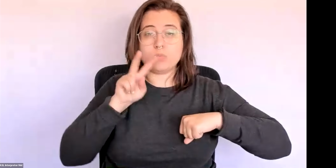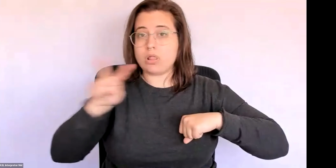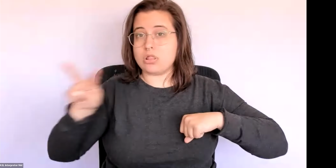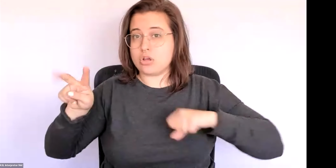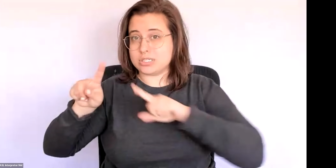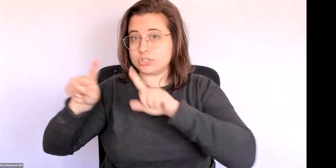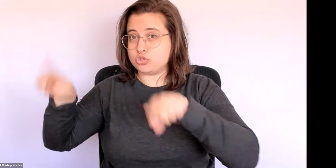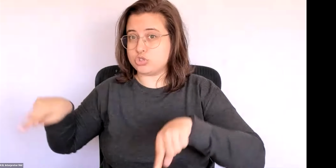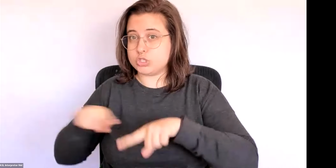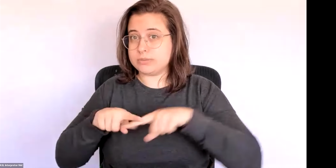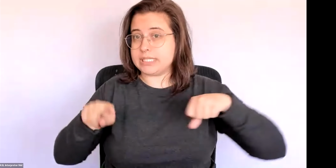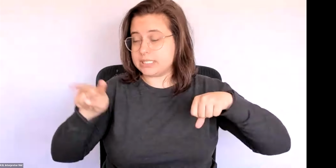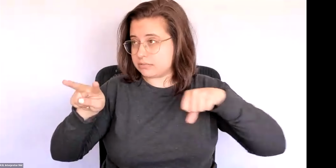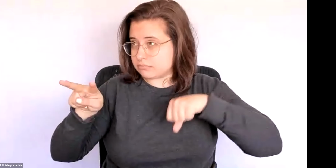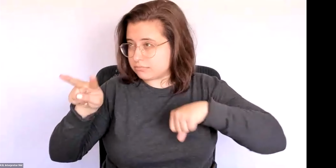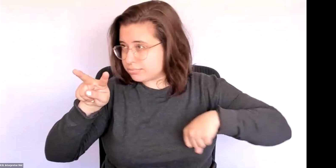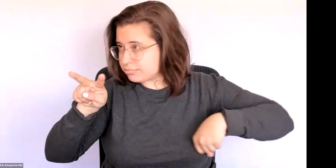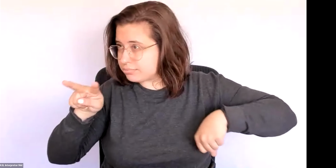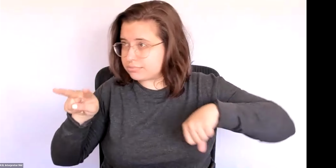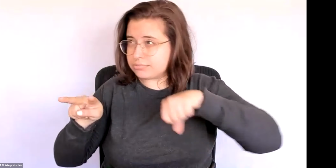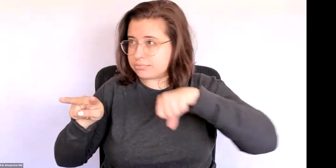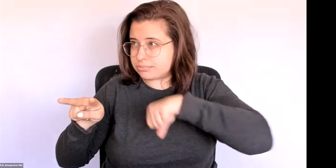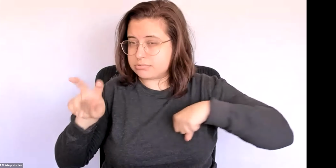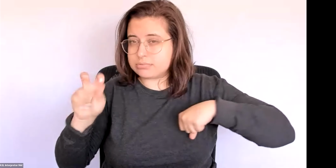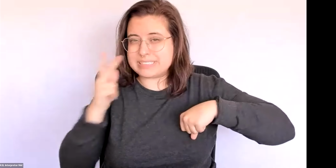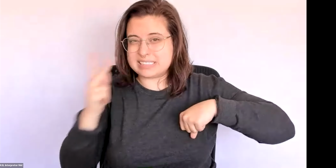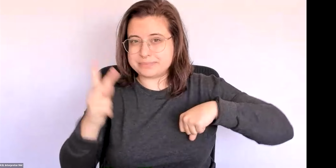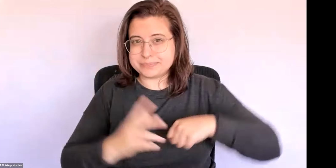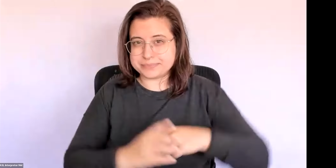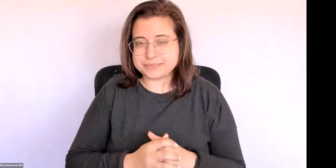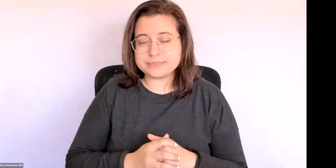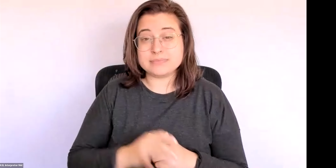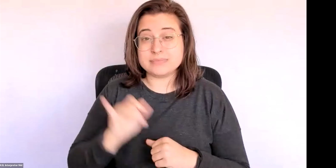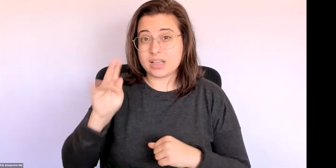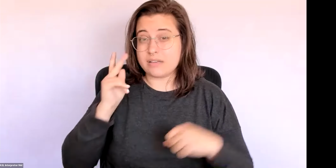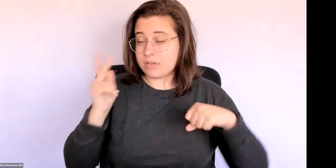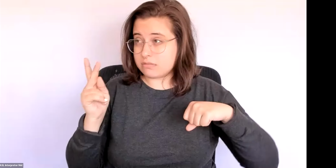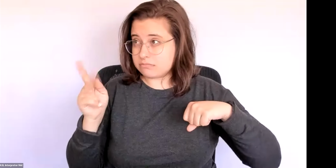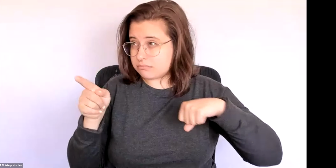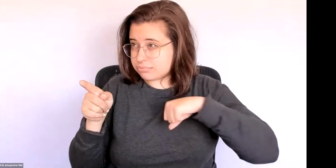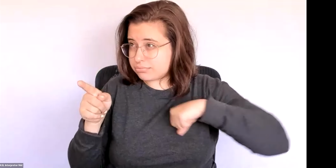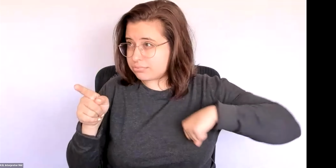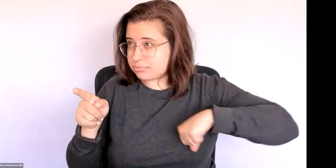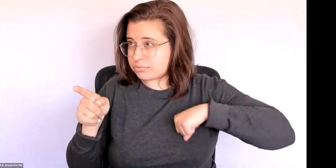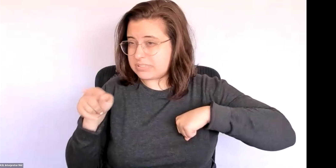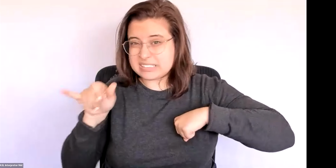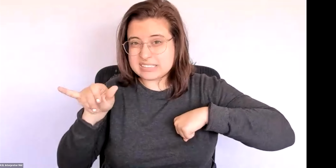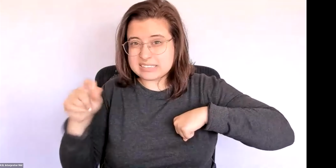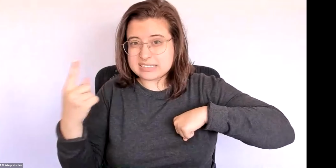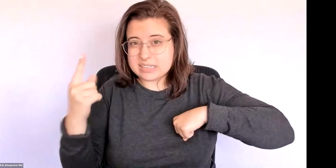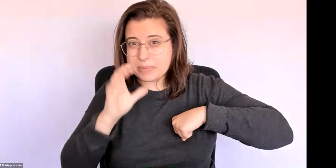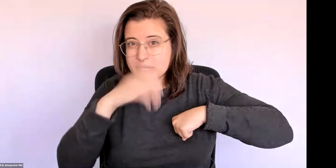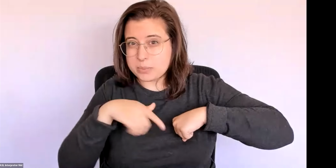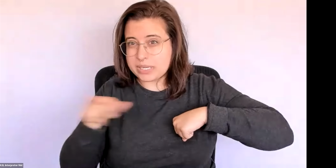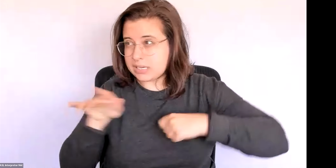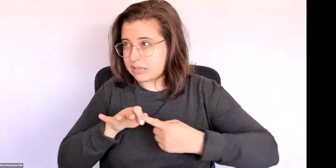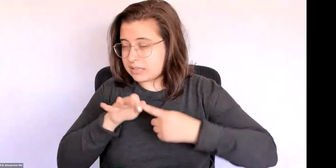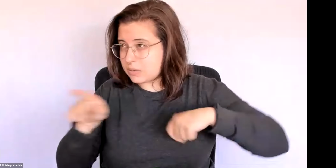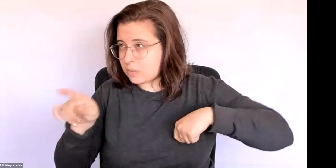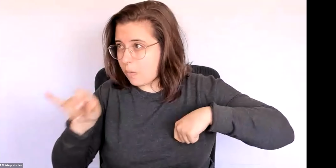on the screen. If there is an abnormality, she will call the radiologist in